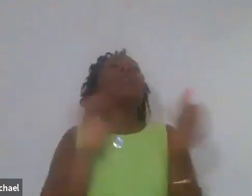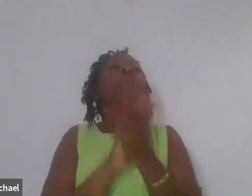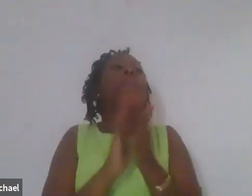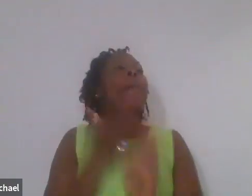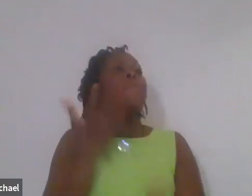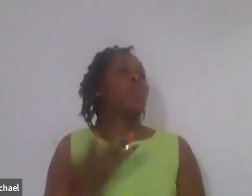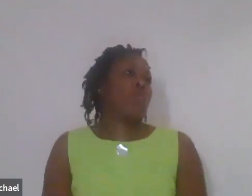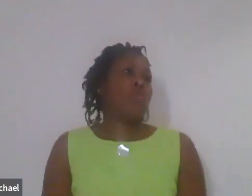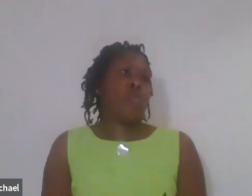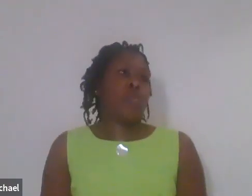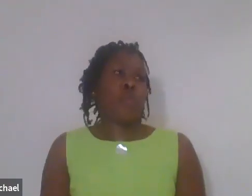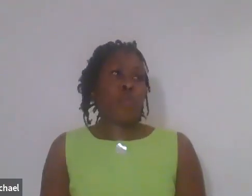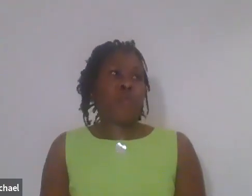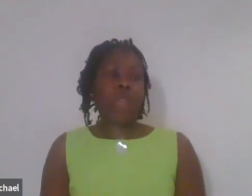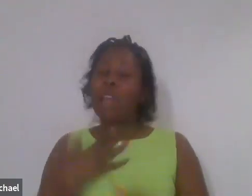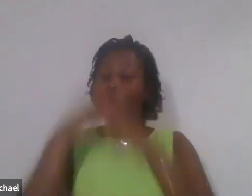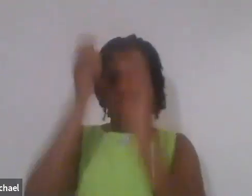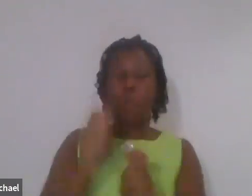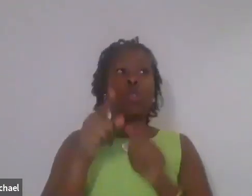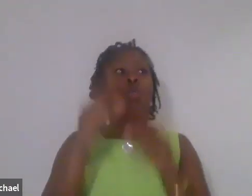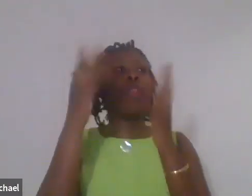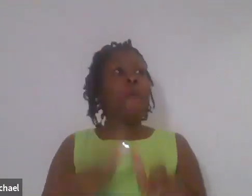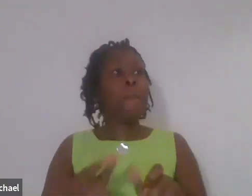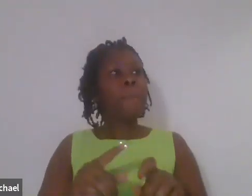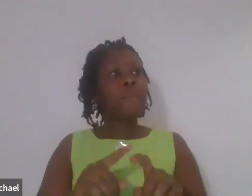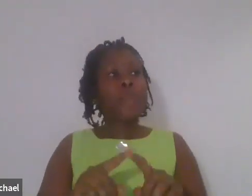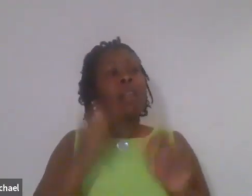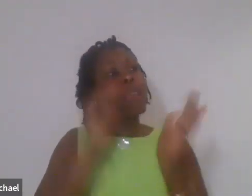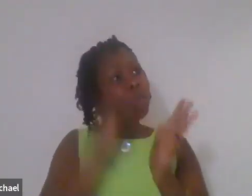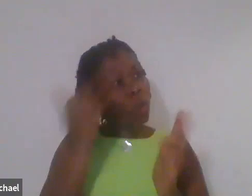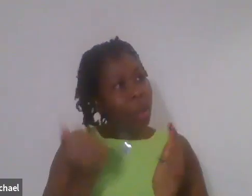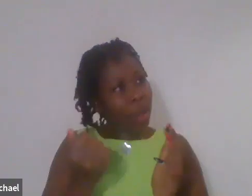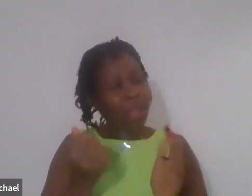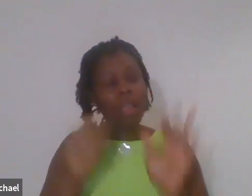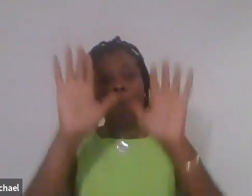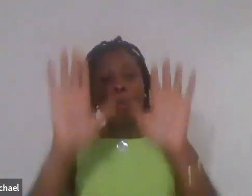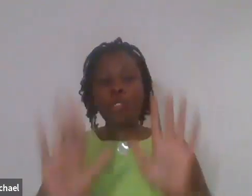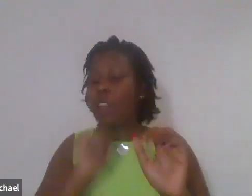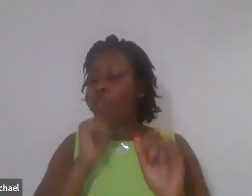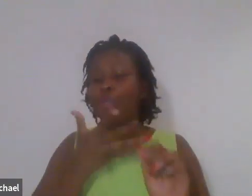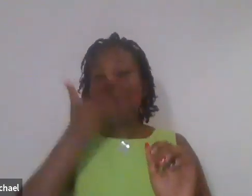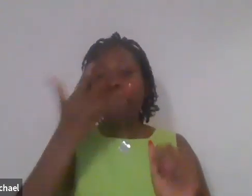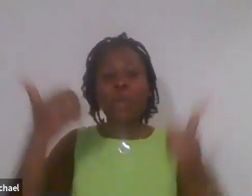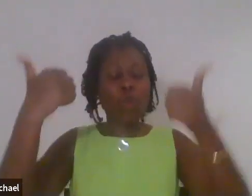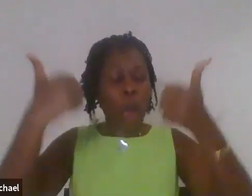want to become you, but they cannot be you. They want to They want to pull you down. So that's why it's very important.